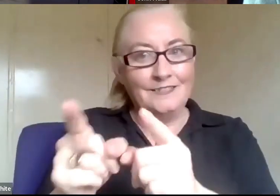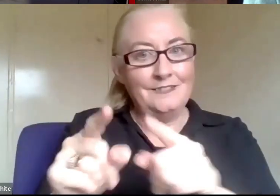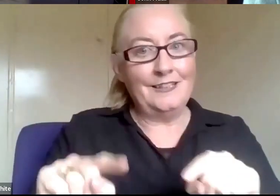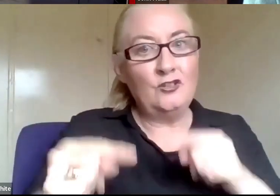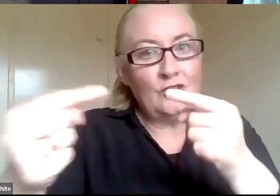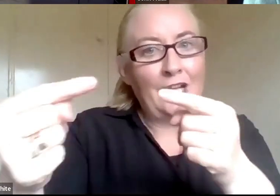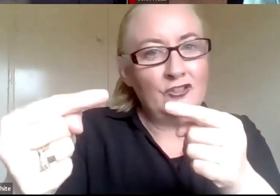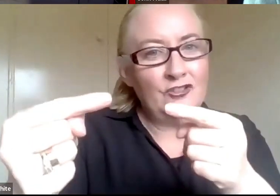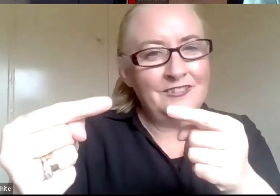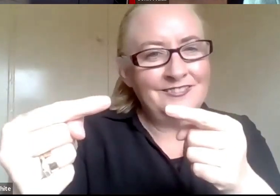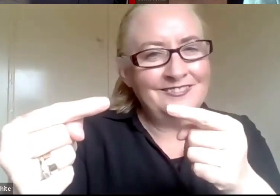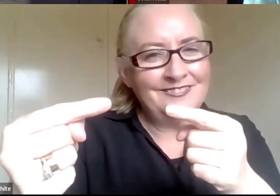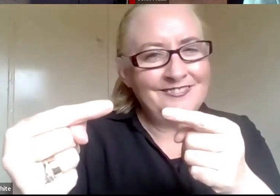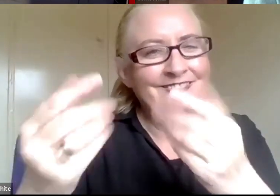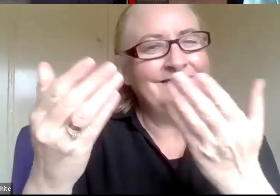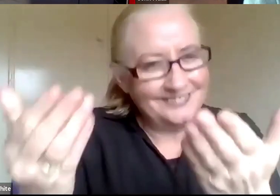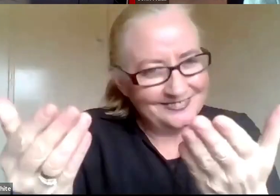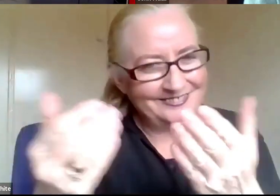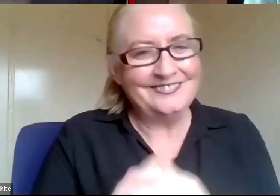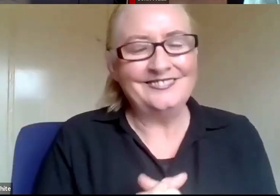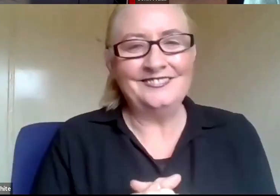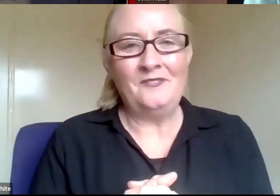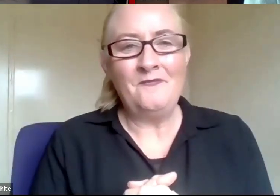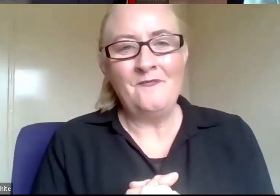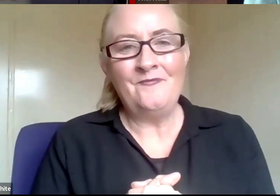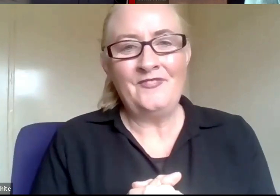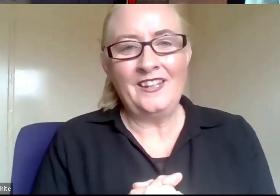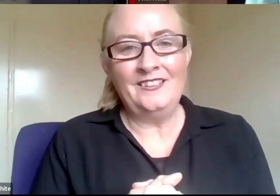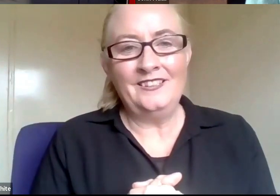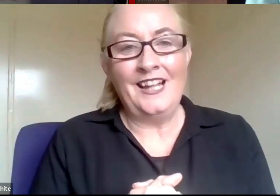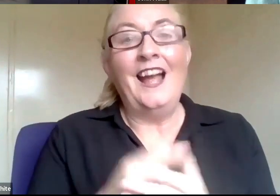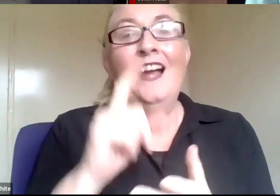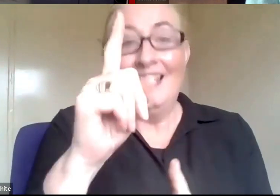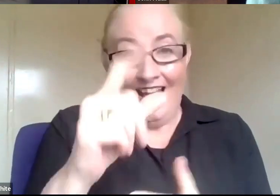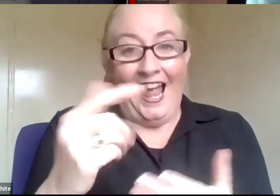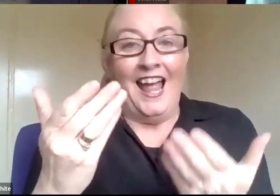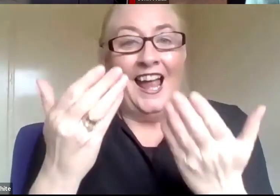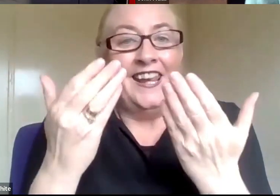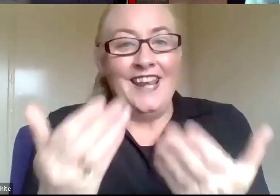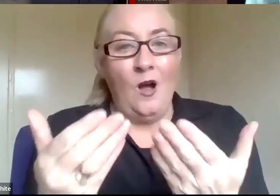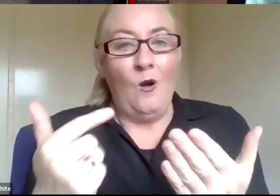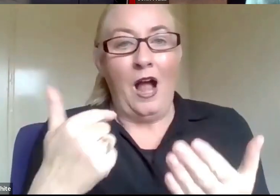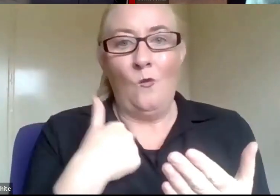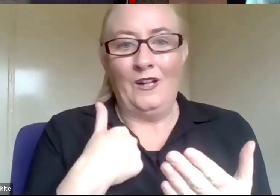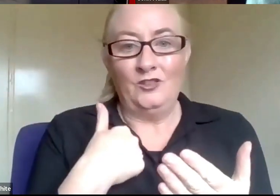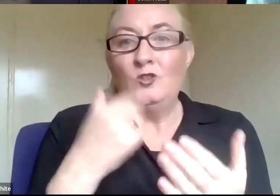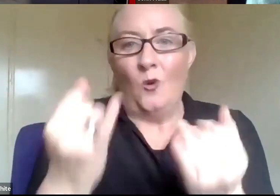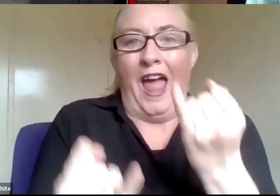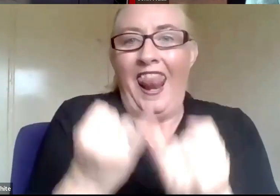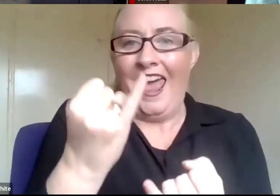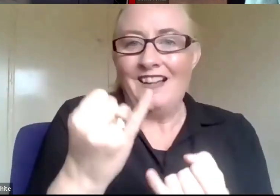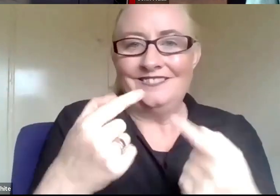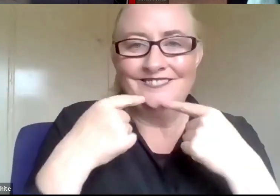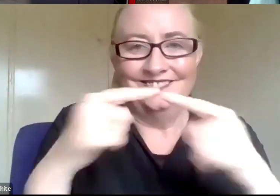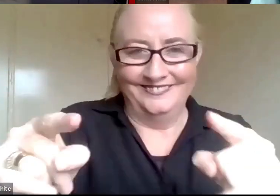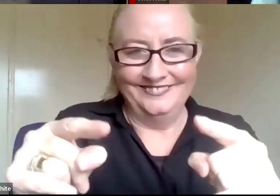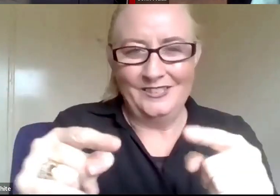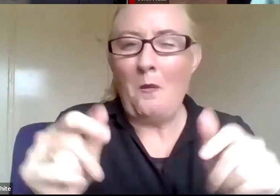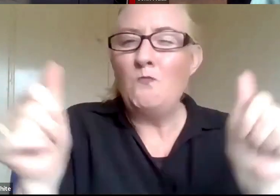Now, I want to lastly suggest, just briefly,